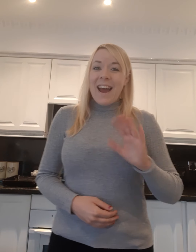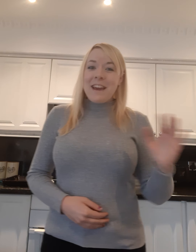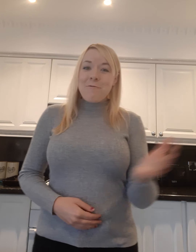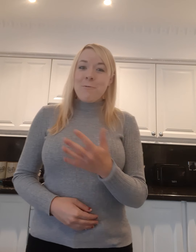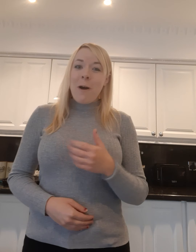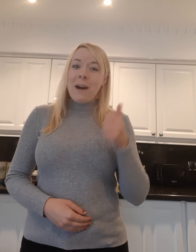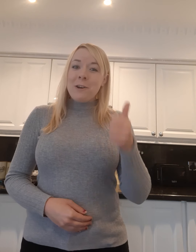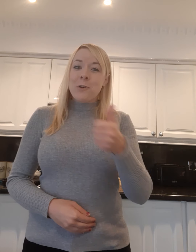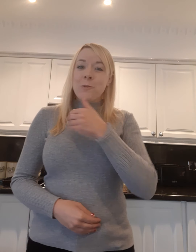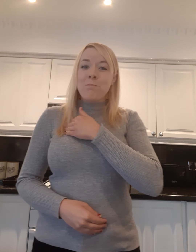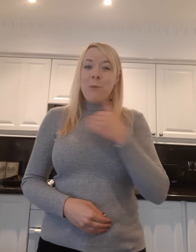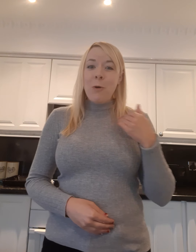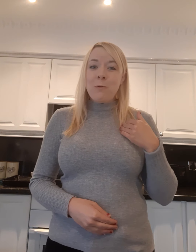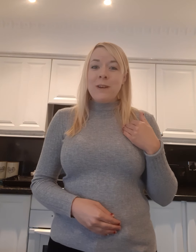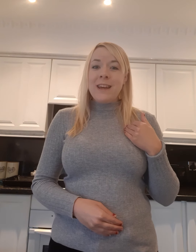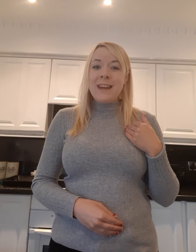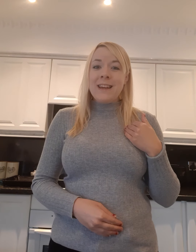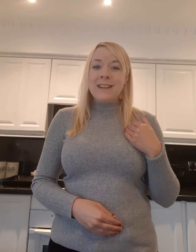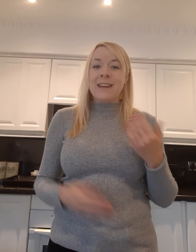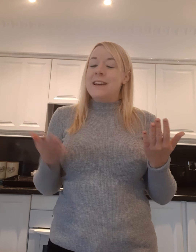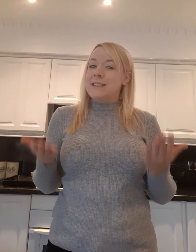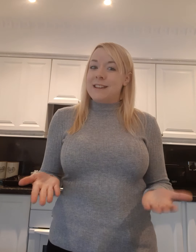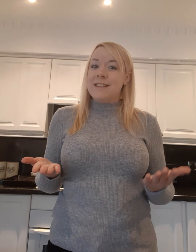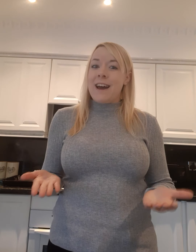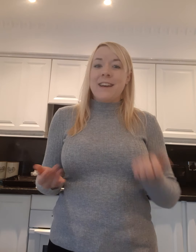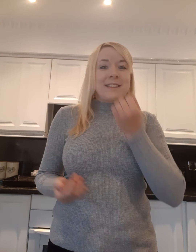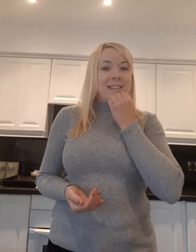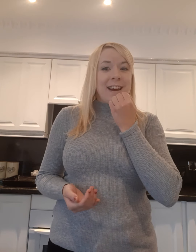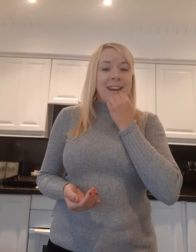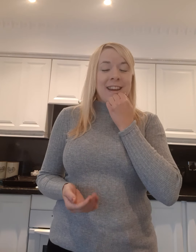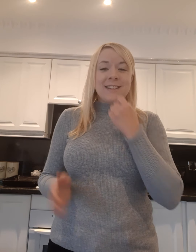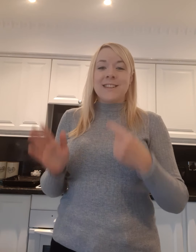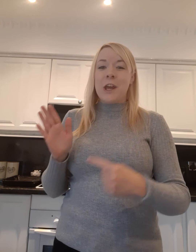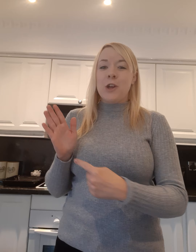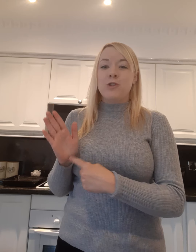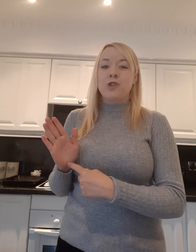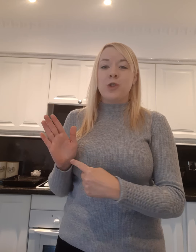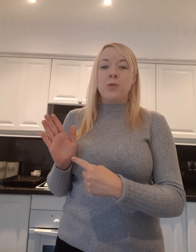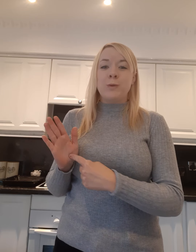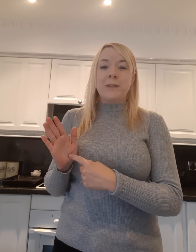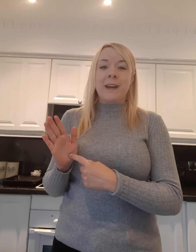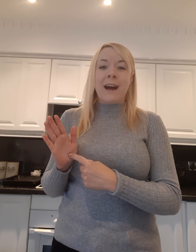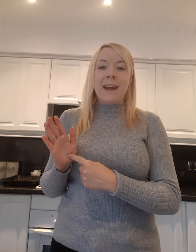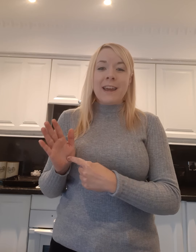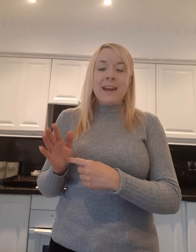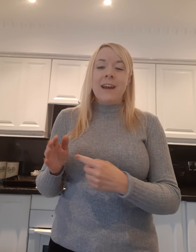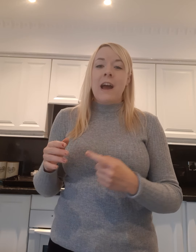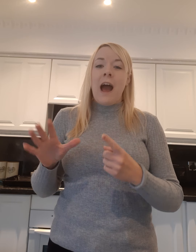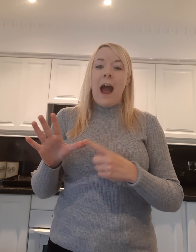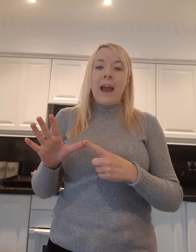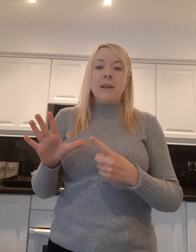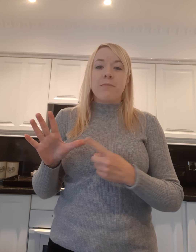Hi everyone, good morning. Today's date, Tuesday,